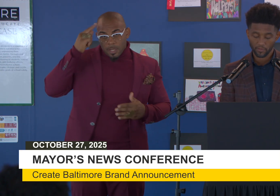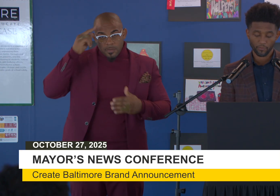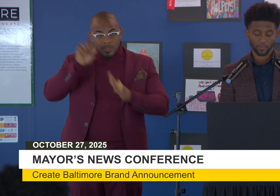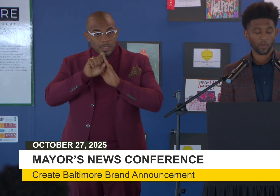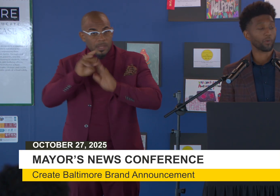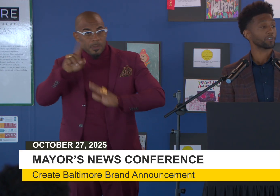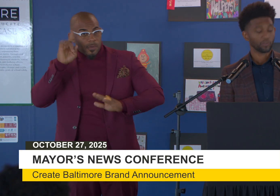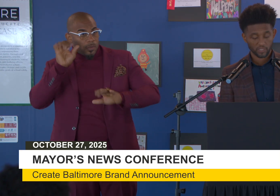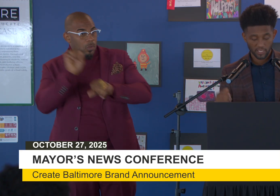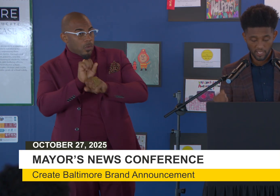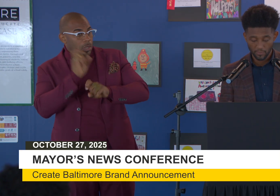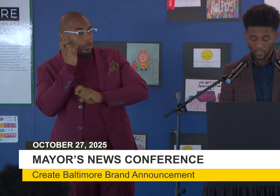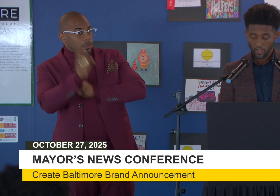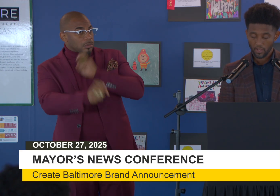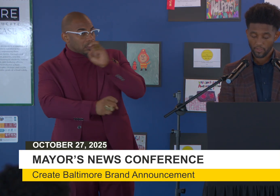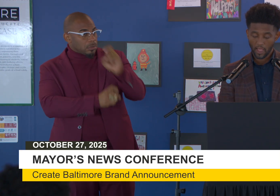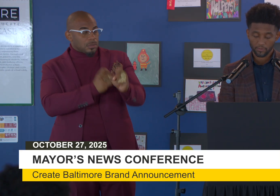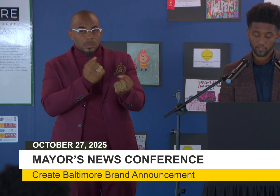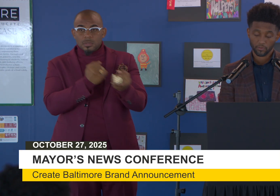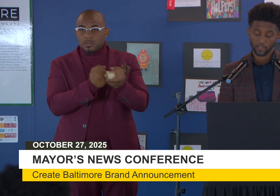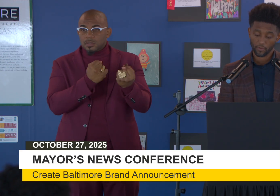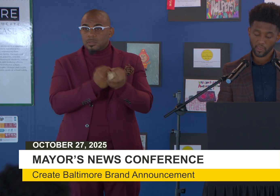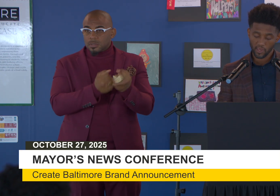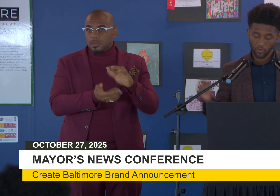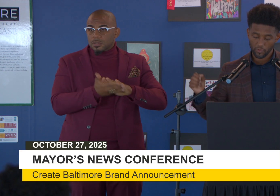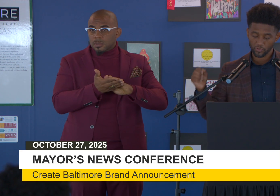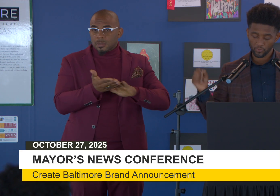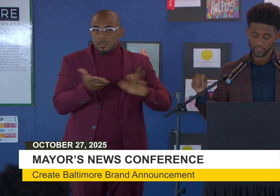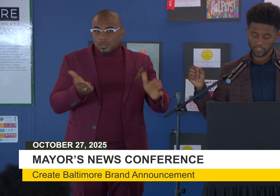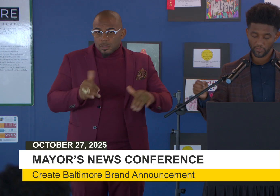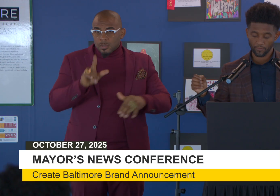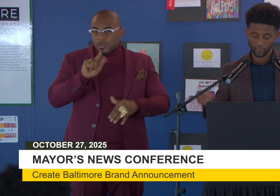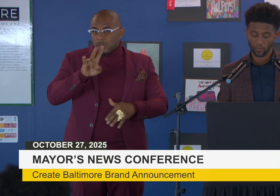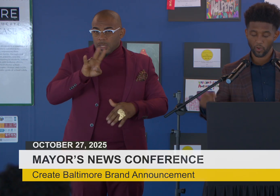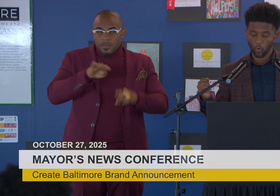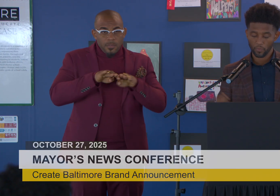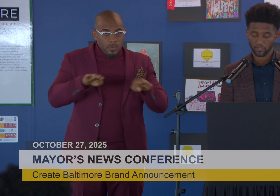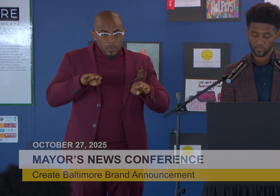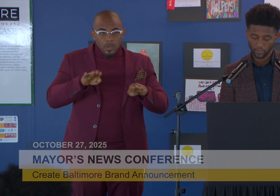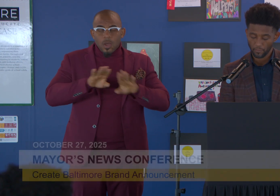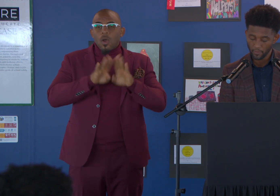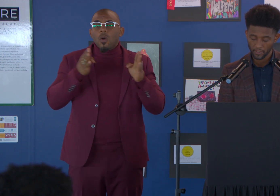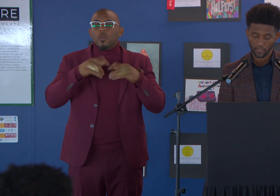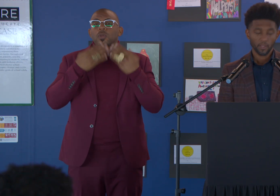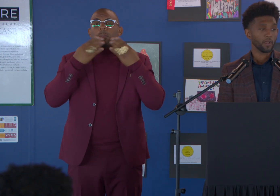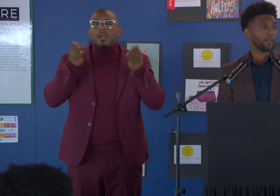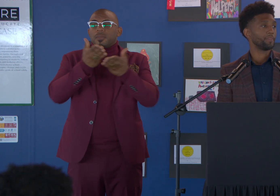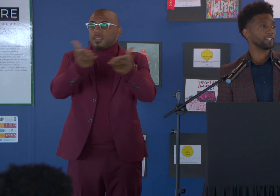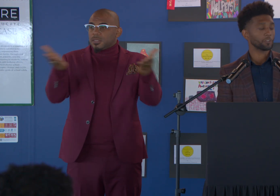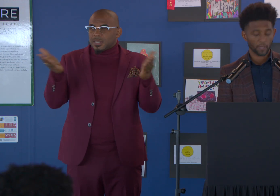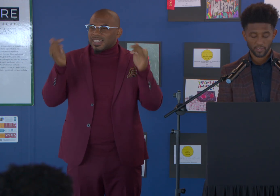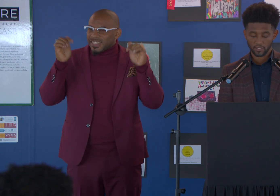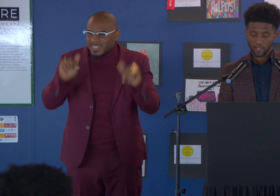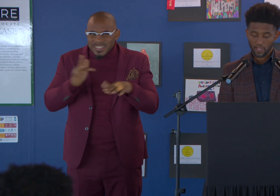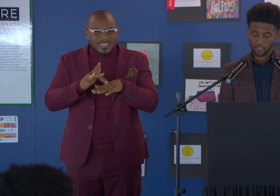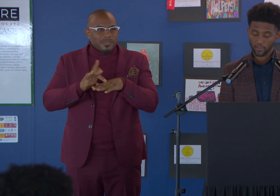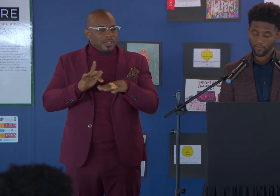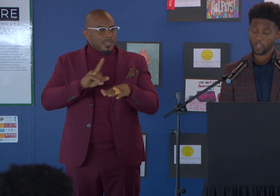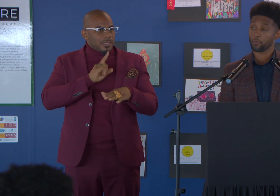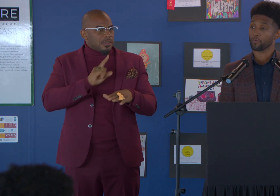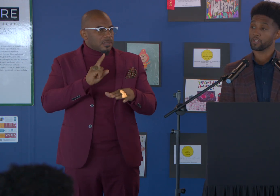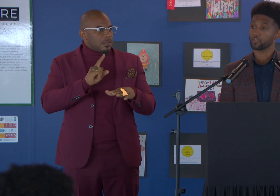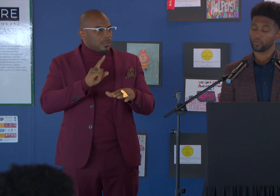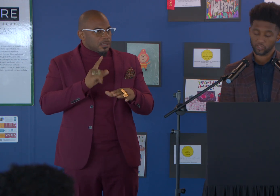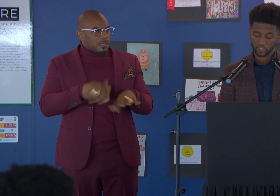of Maryland, for their work to keep the observational level here on the 27th floor open to the public. This space is